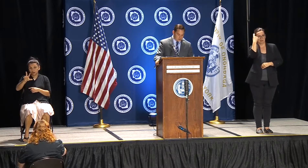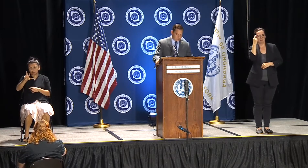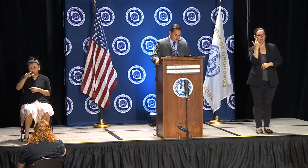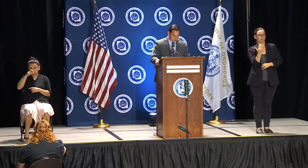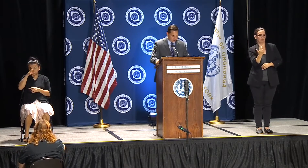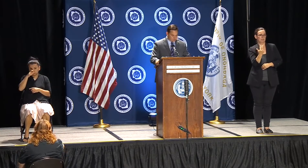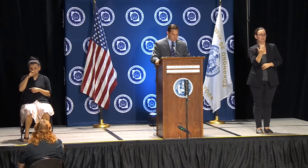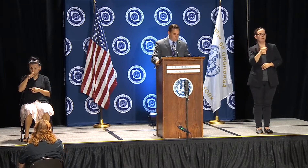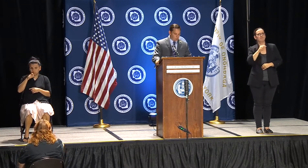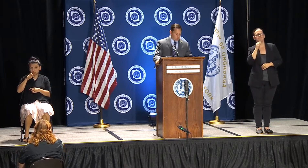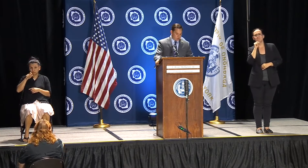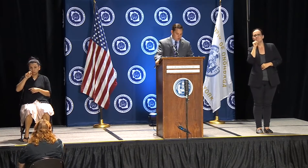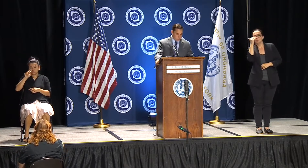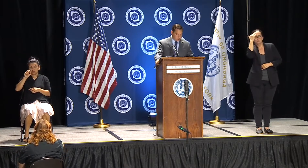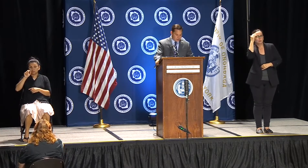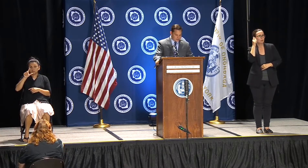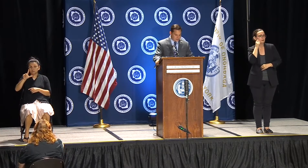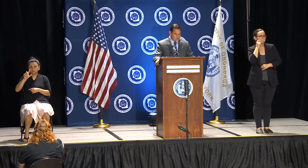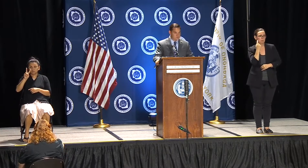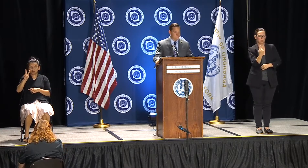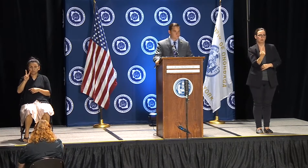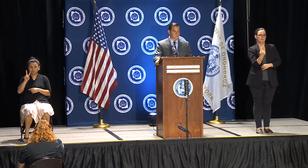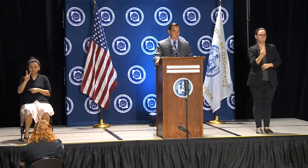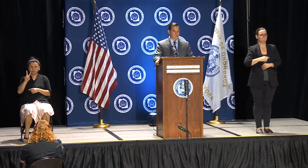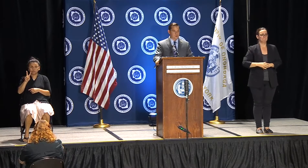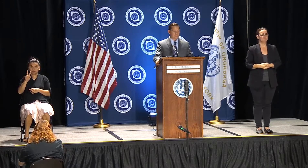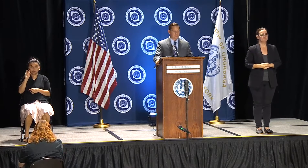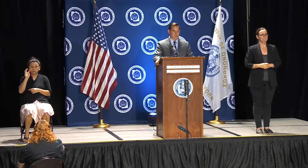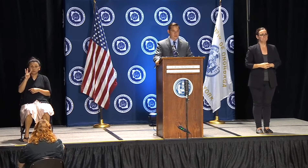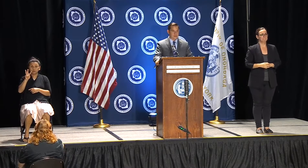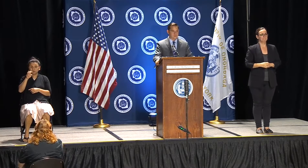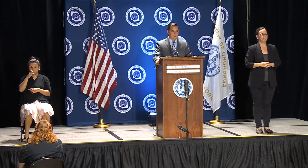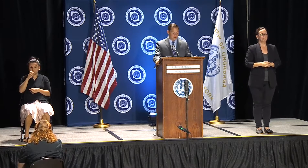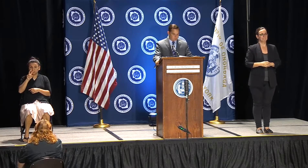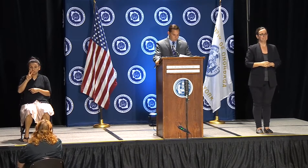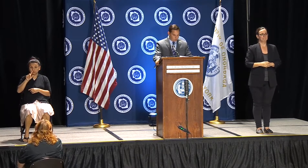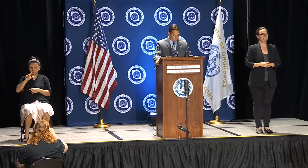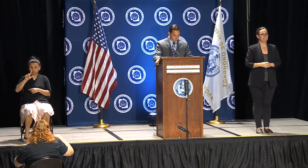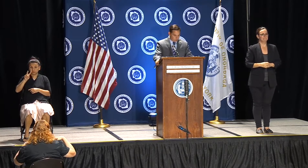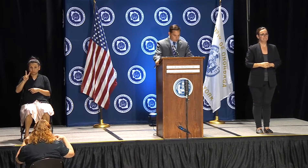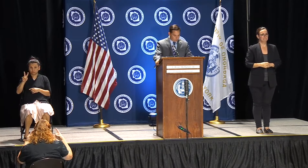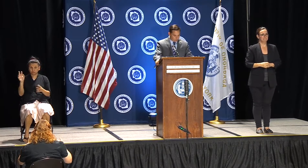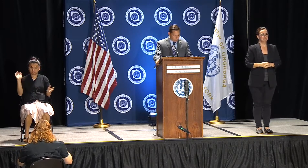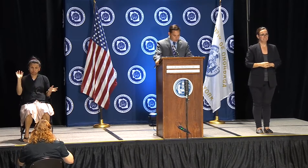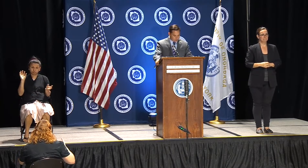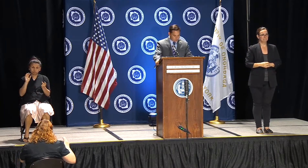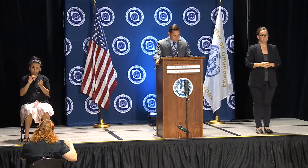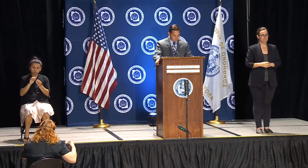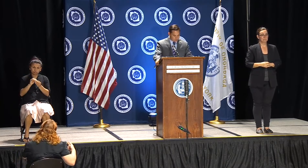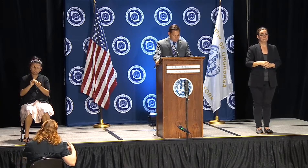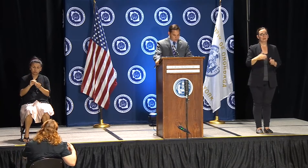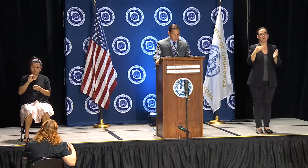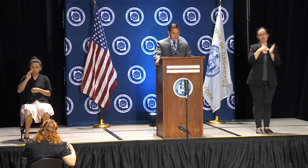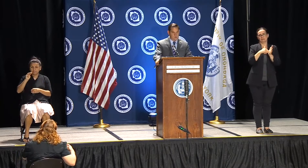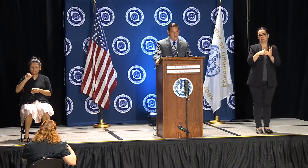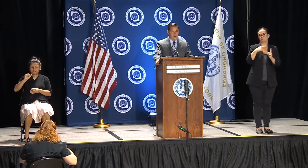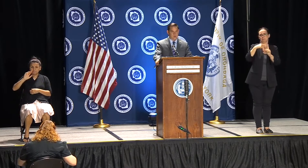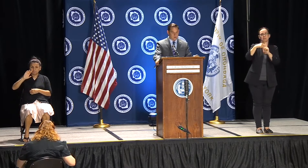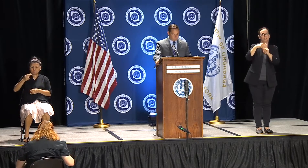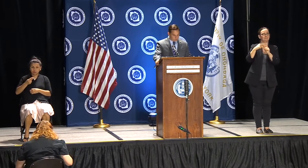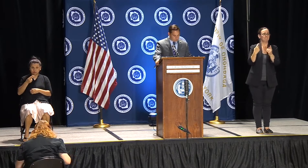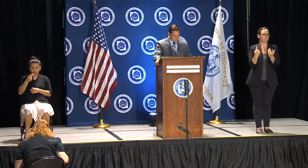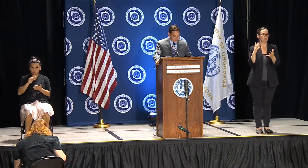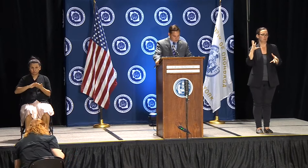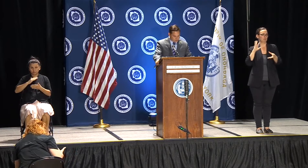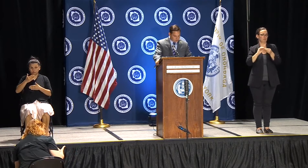16th. That is 4 new cases, so good day. 4 new cases. Again, that's one of the